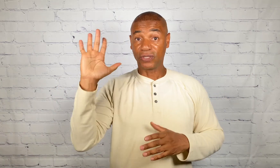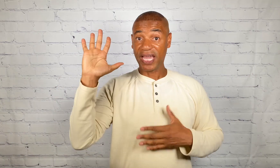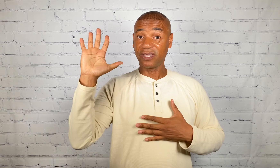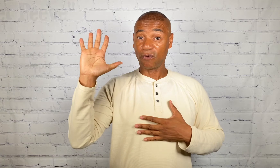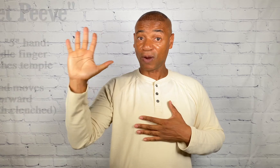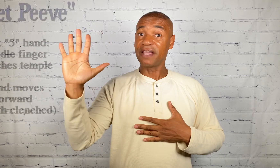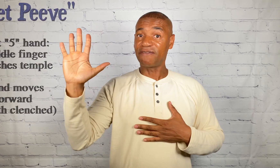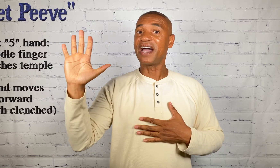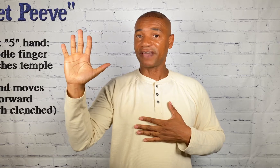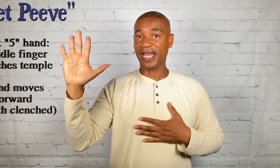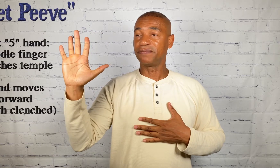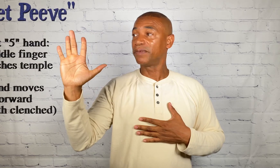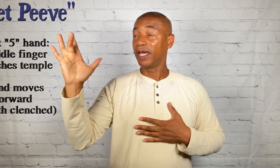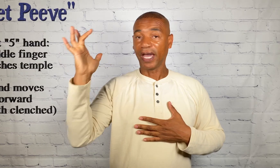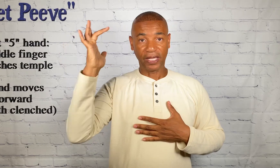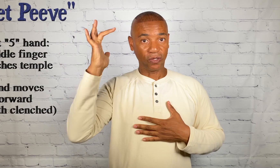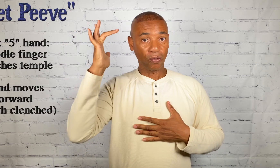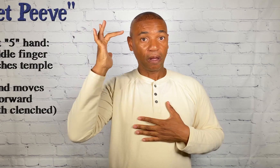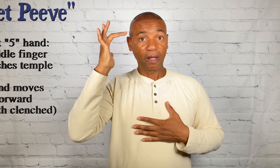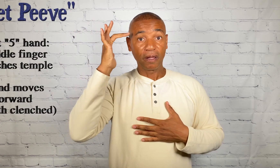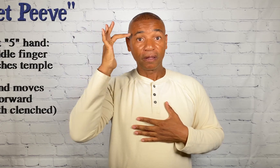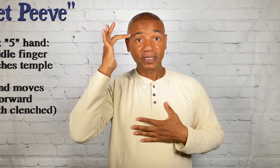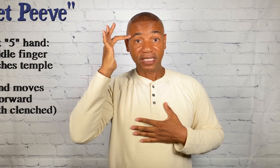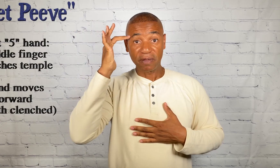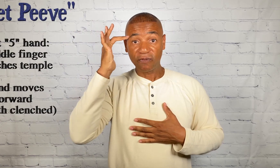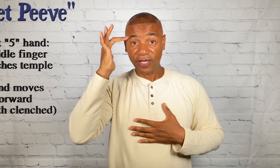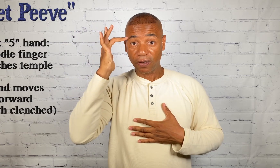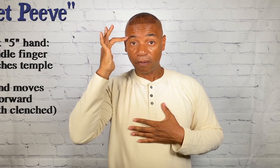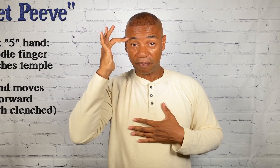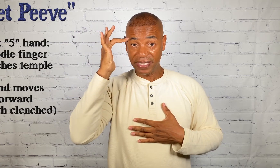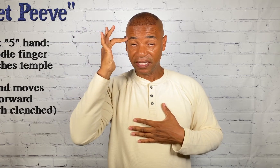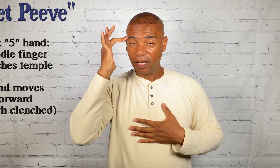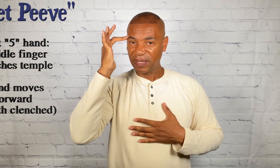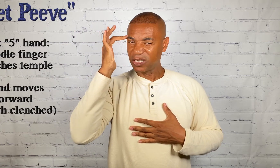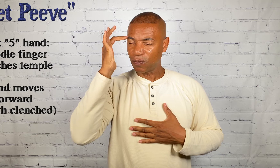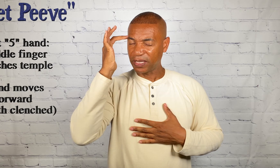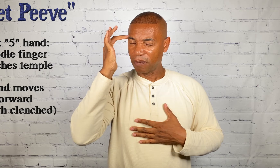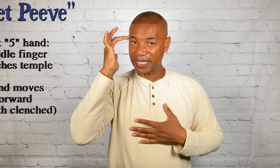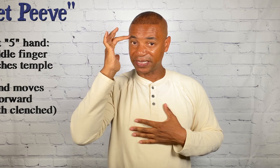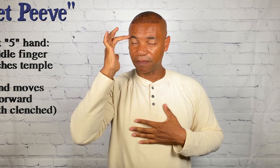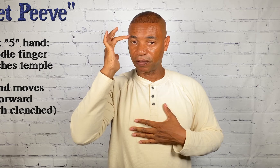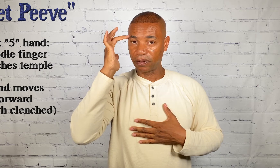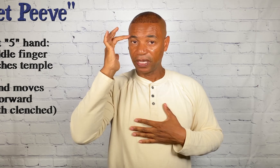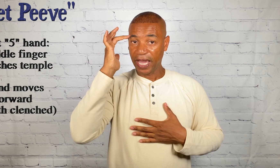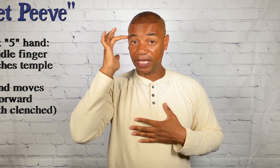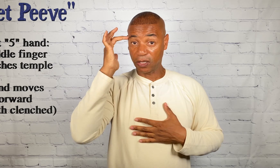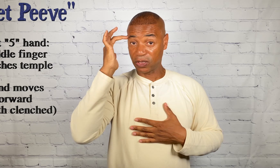take the right 5 hand and you take the middle finger, bend it, place it right there by the temple, and it's going to